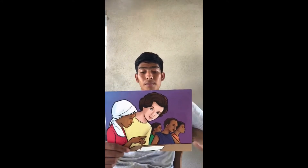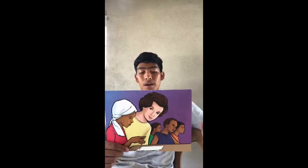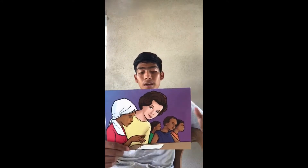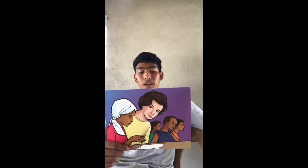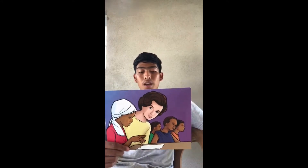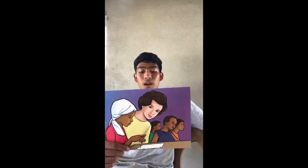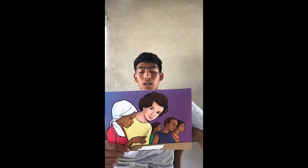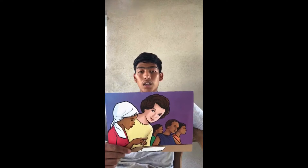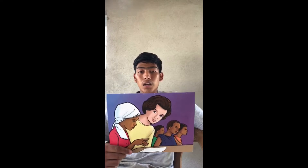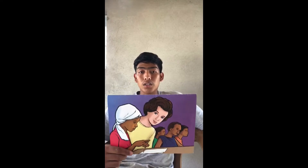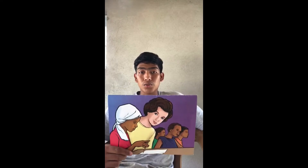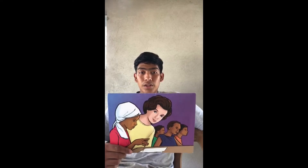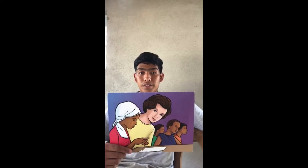back, so that